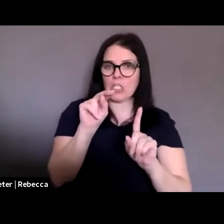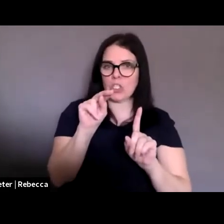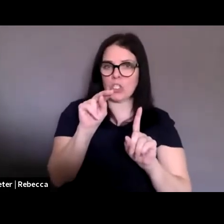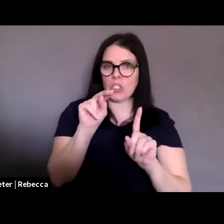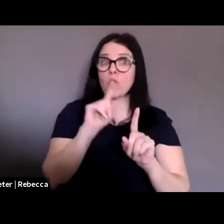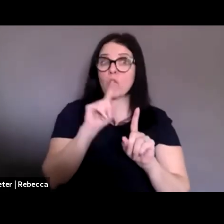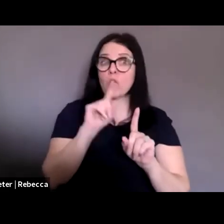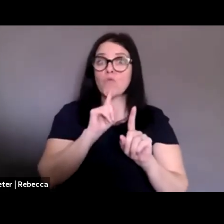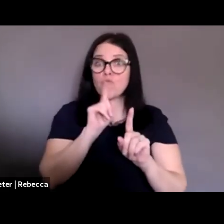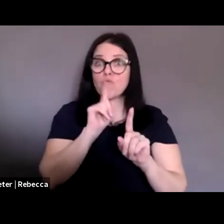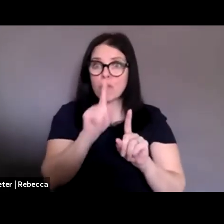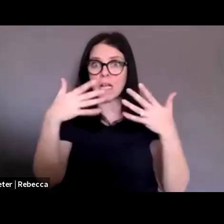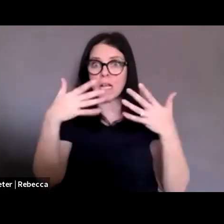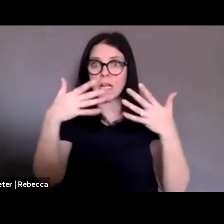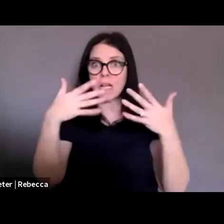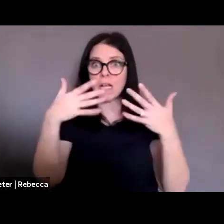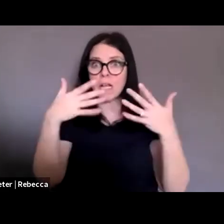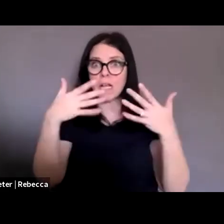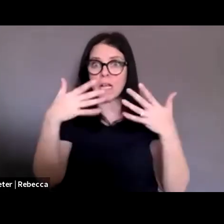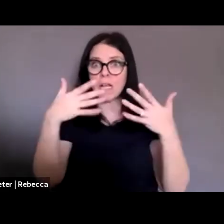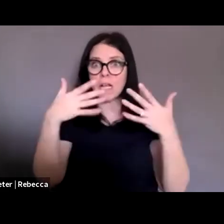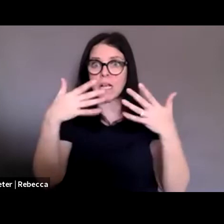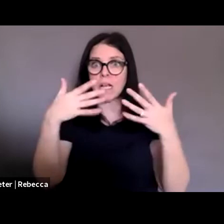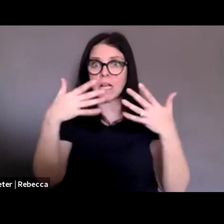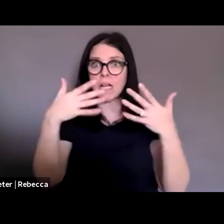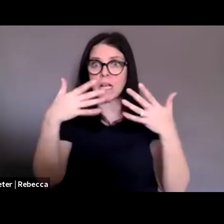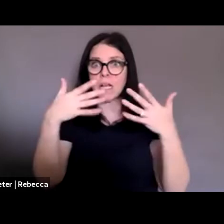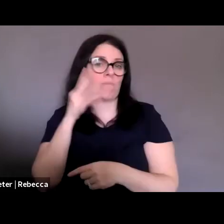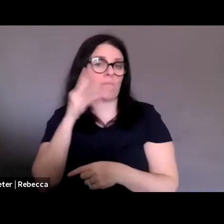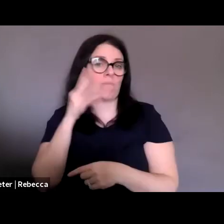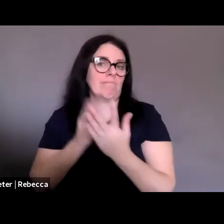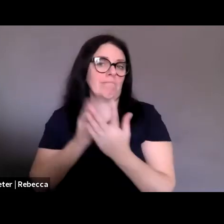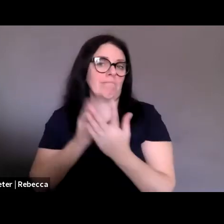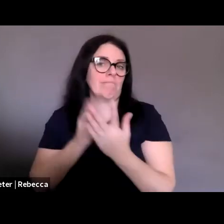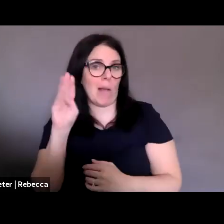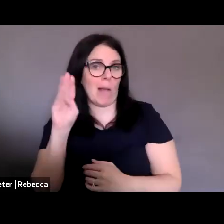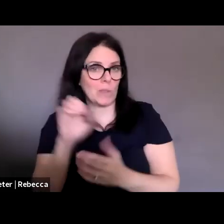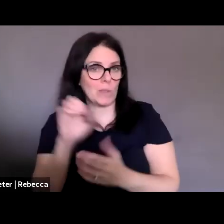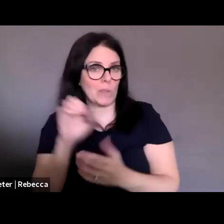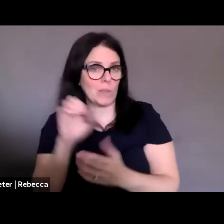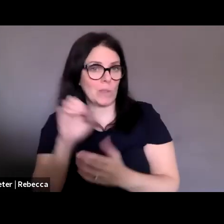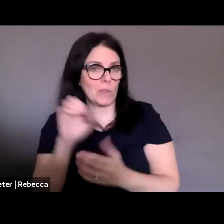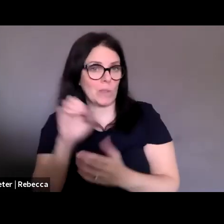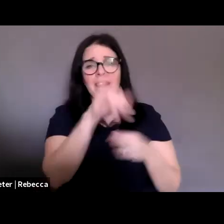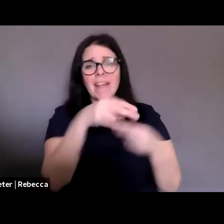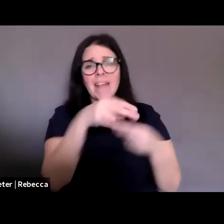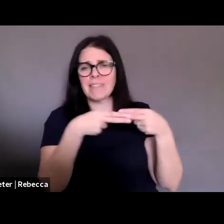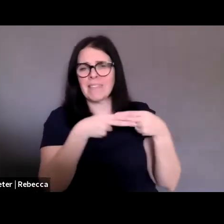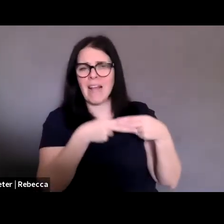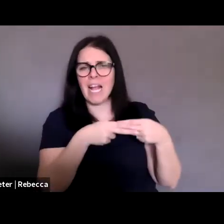abused women. This slide sets out a few of the legal academics